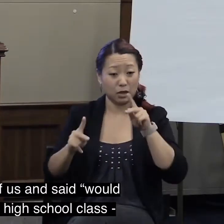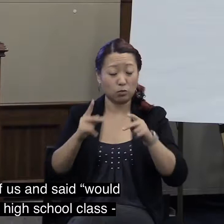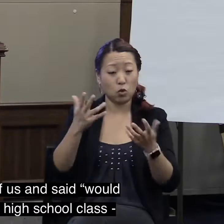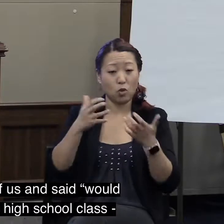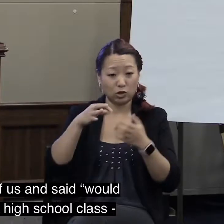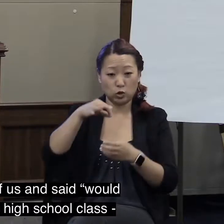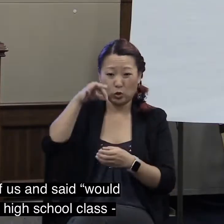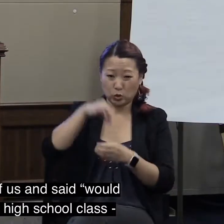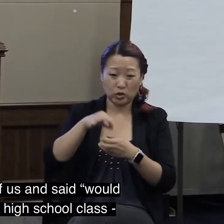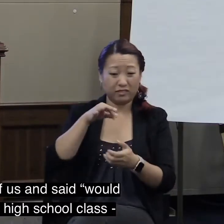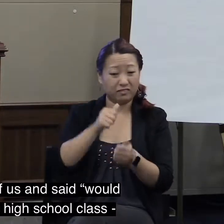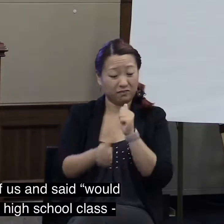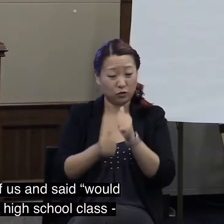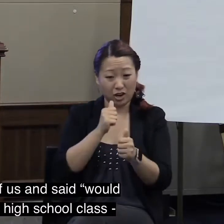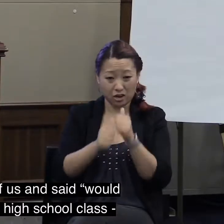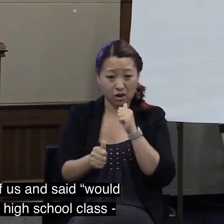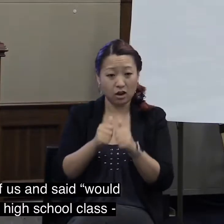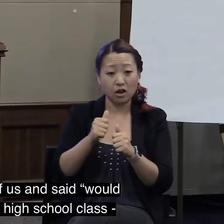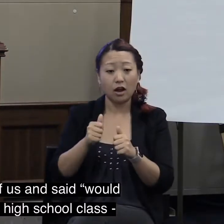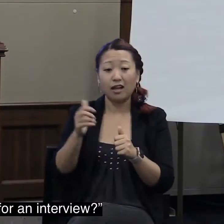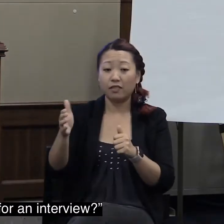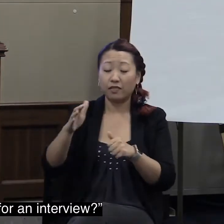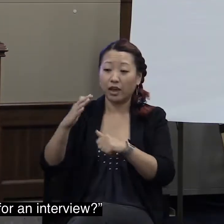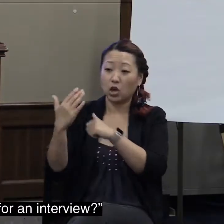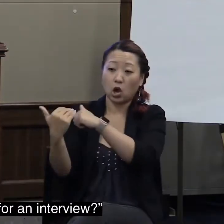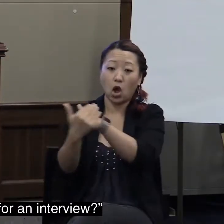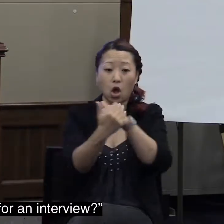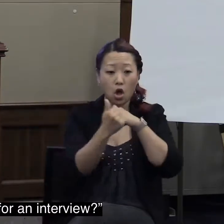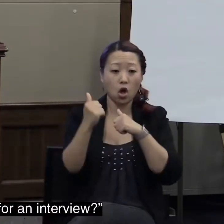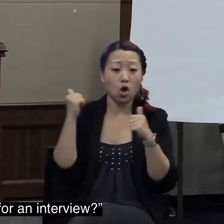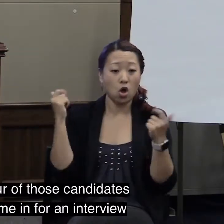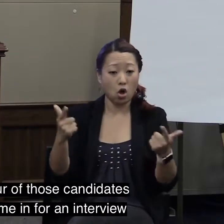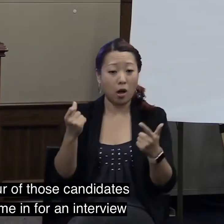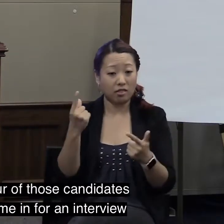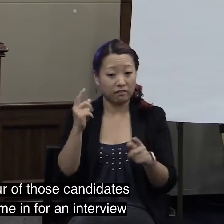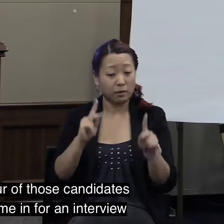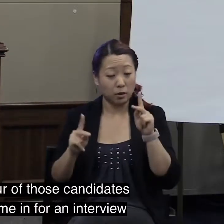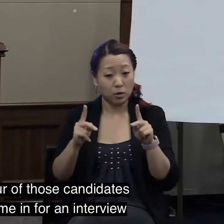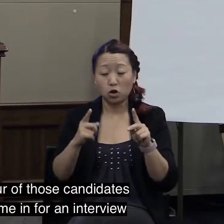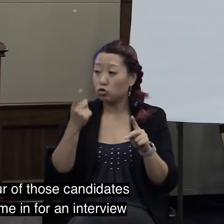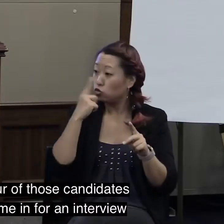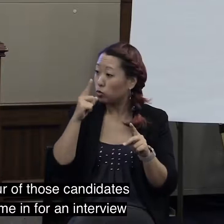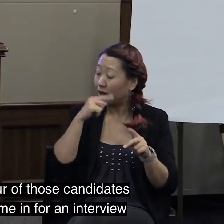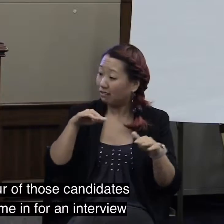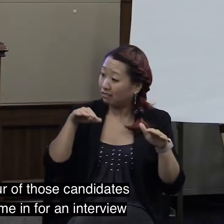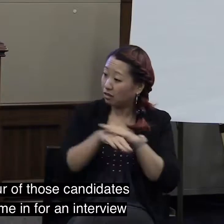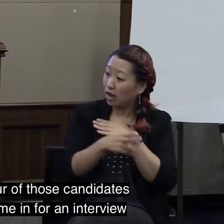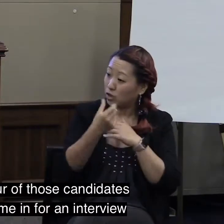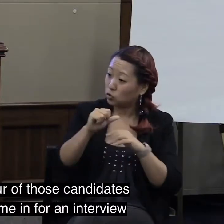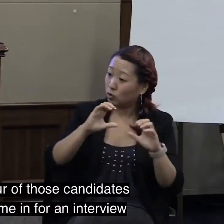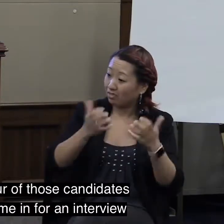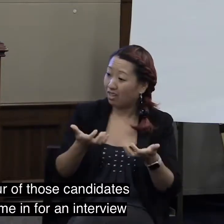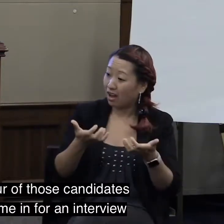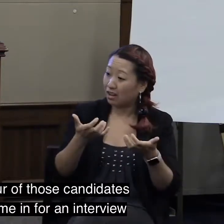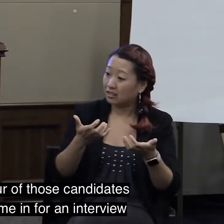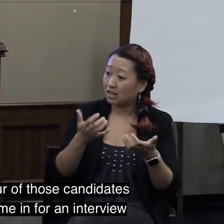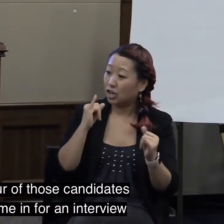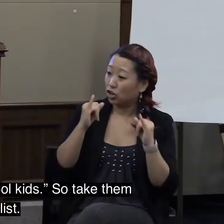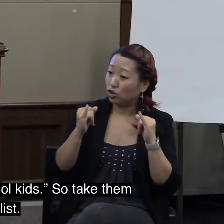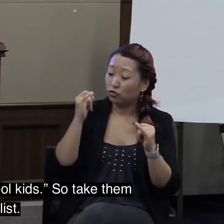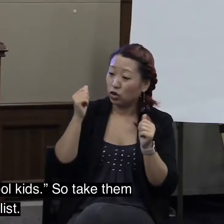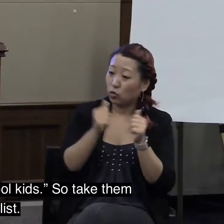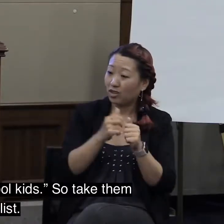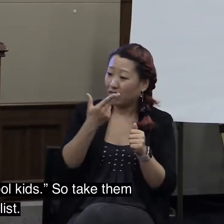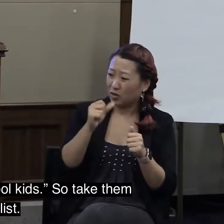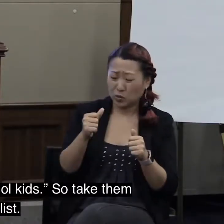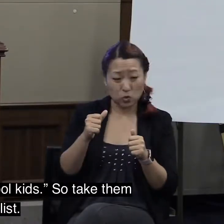said, would you come in, this is a high school class, would you come in for interviews? Well, as you might imagine, 4 of those candidates said, I'm not going to come in for an interview with a